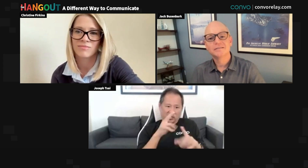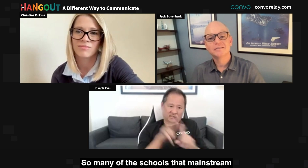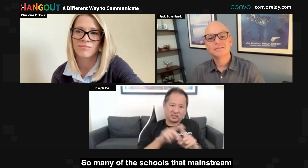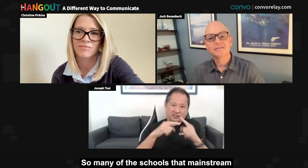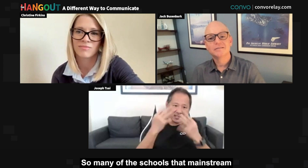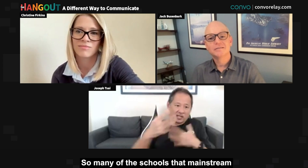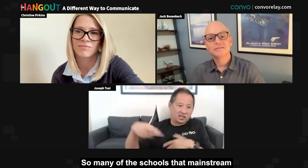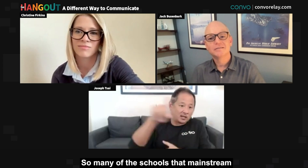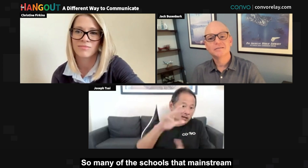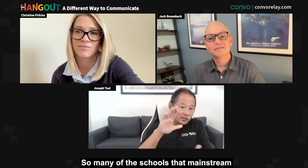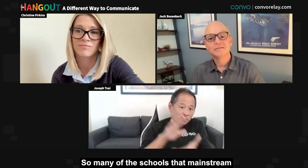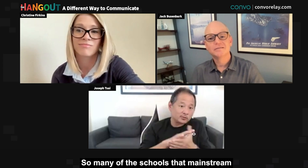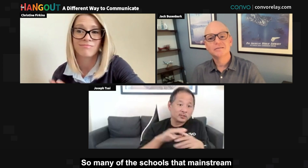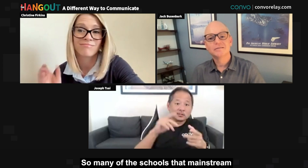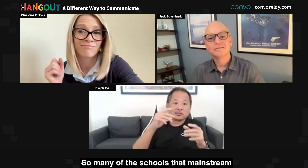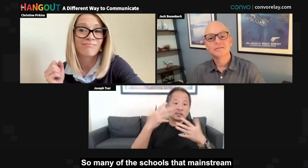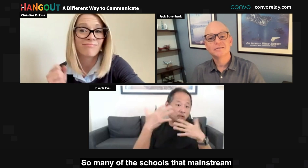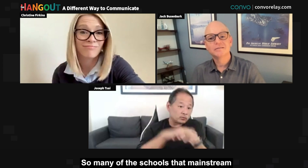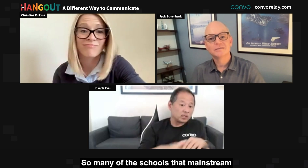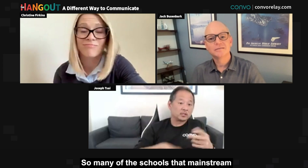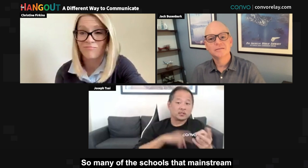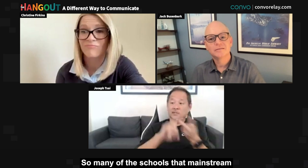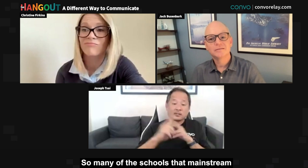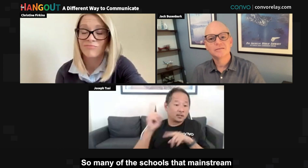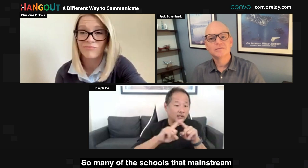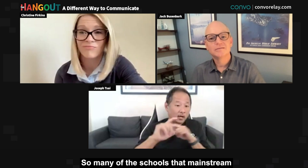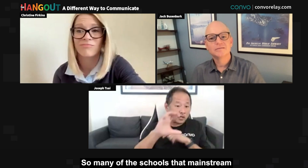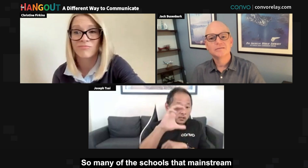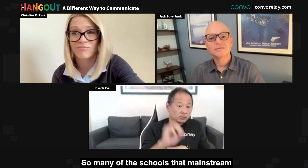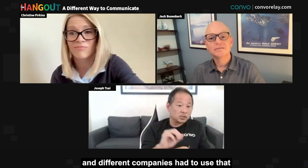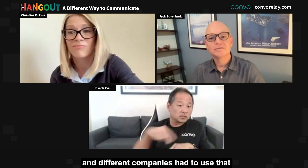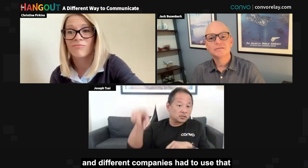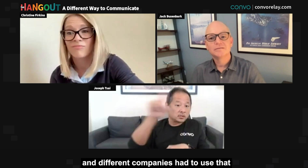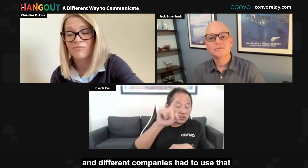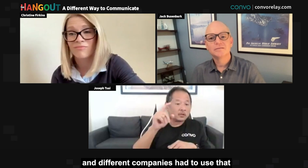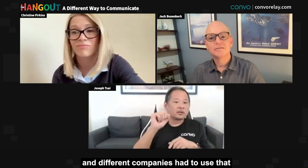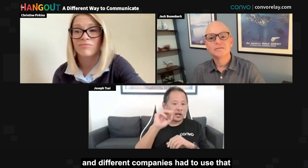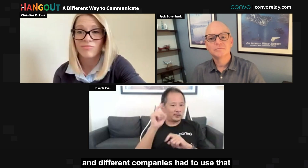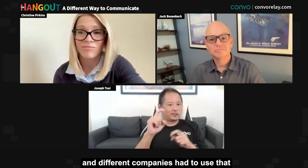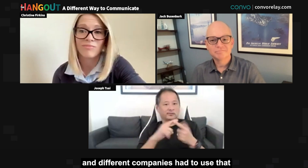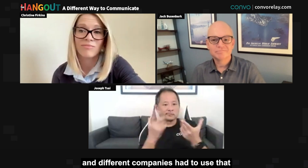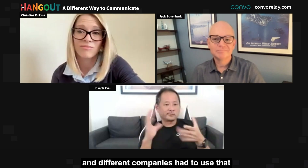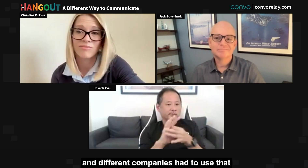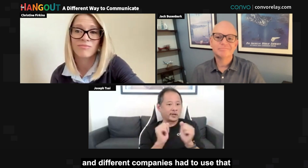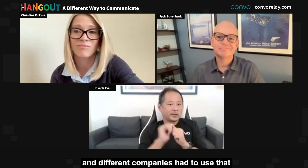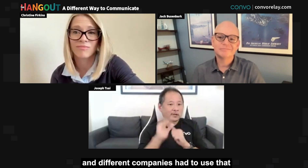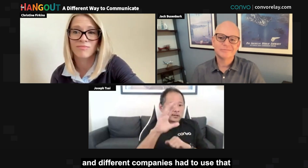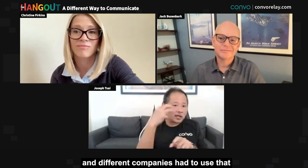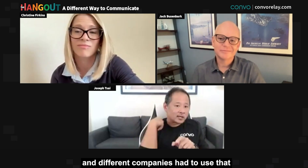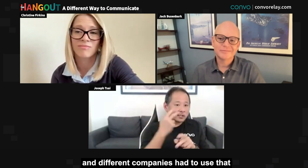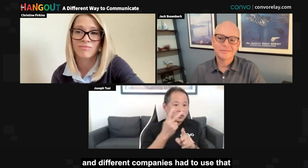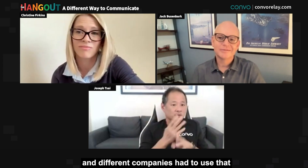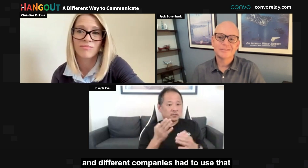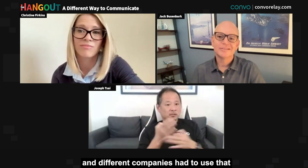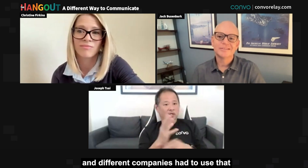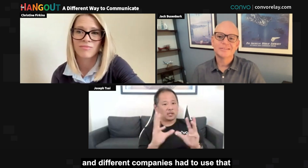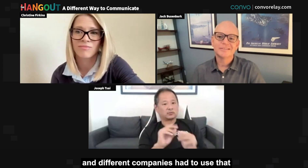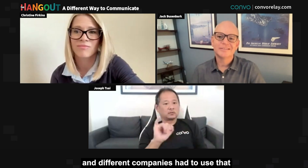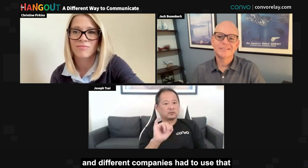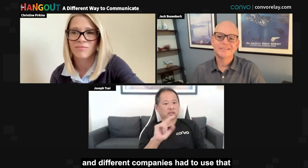So many of the schools that mainstreams and different companies had to use that